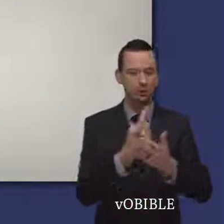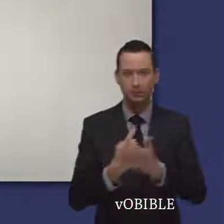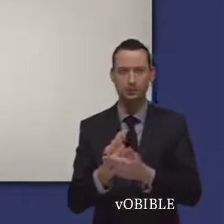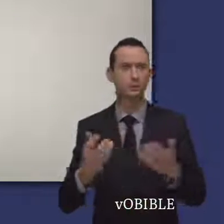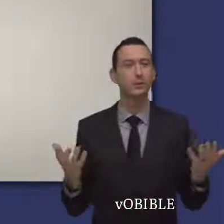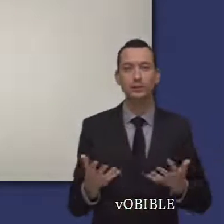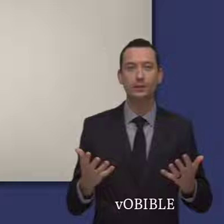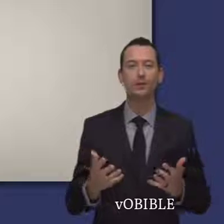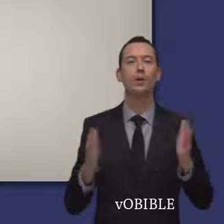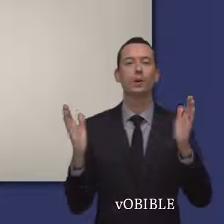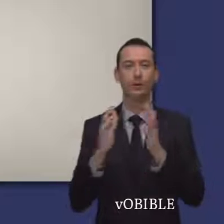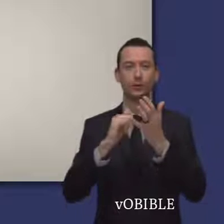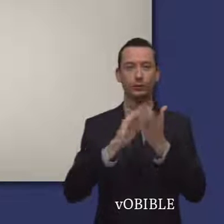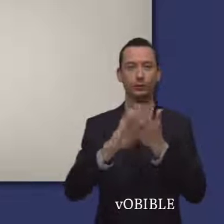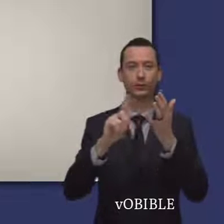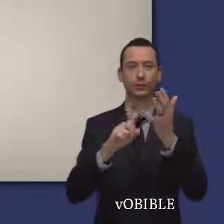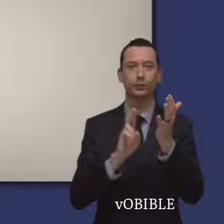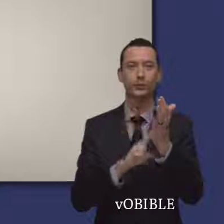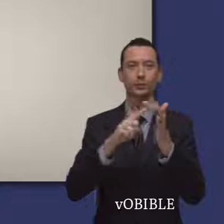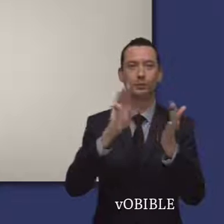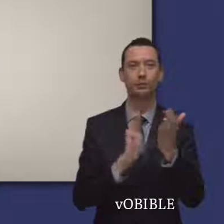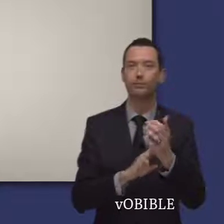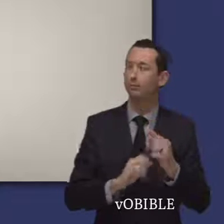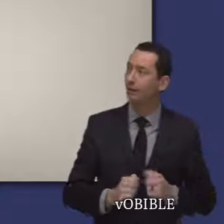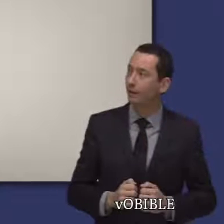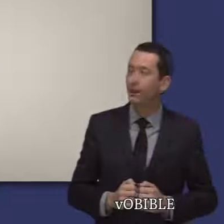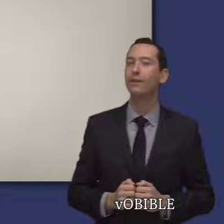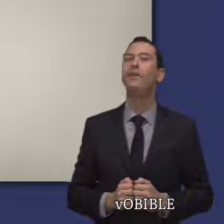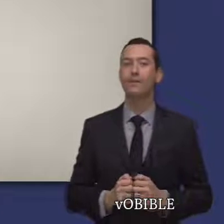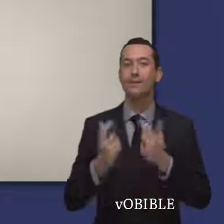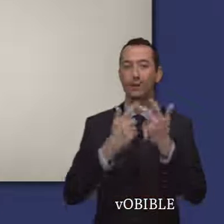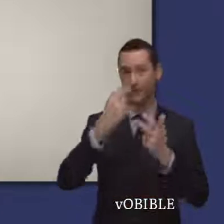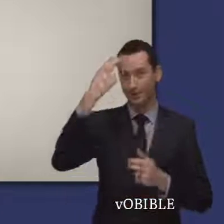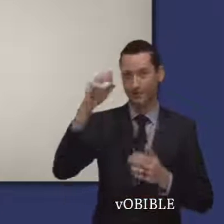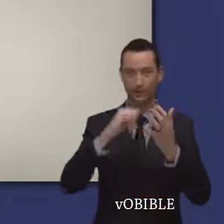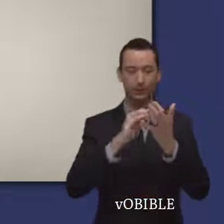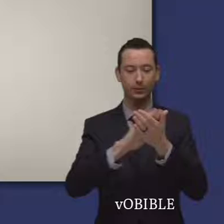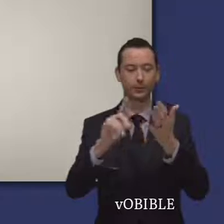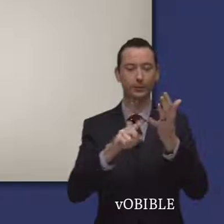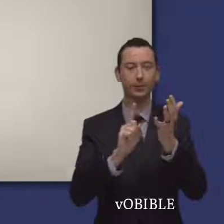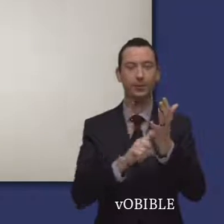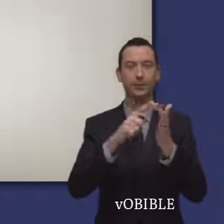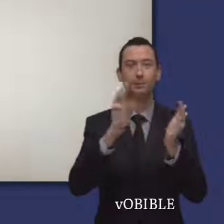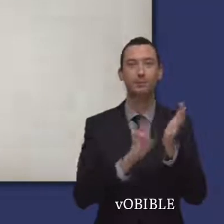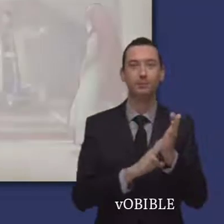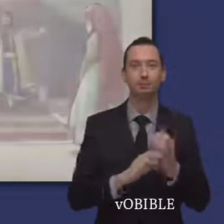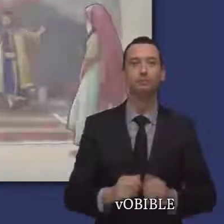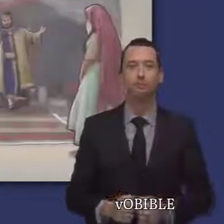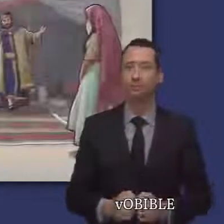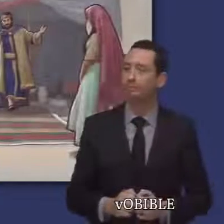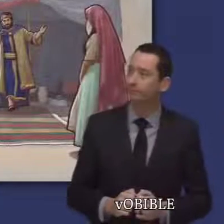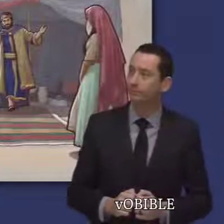Chapters 1 and 2 contain events that take place near the town of Shunem, which was also called Shulam.